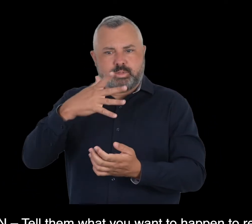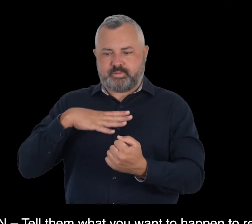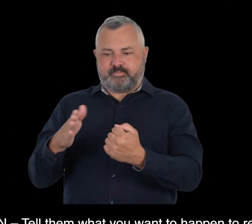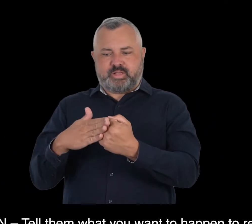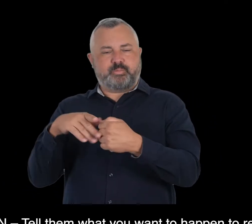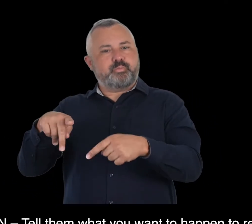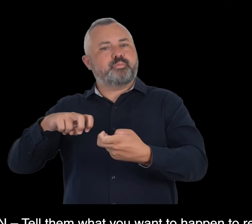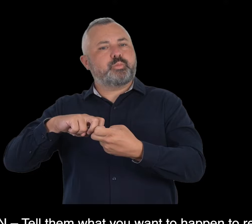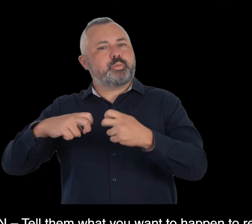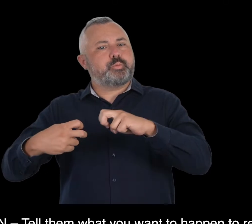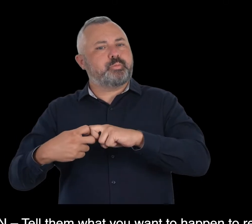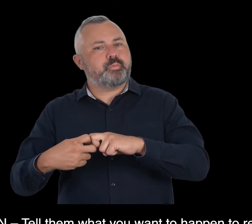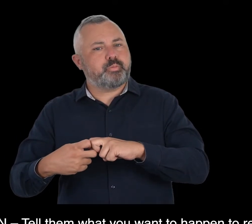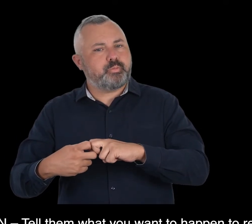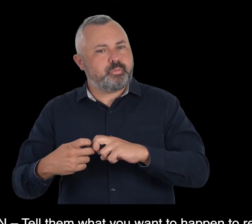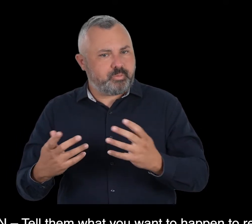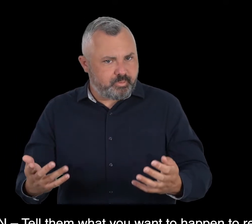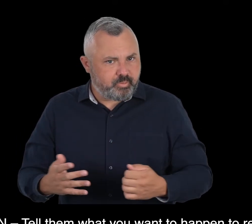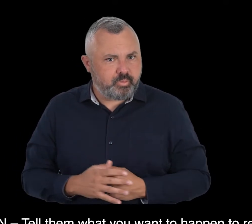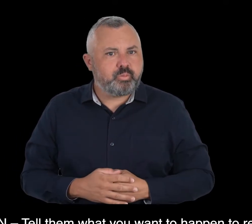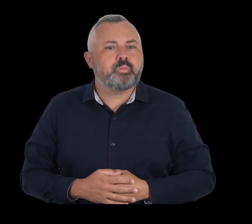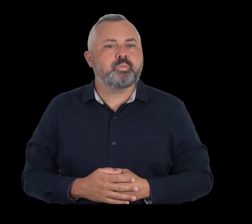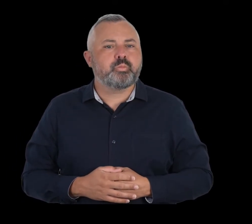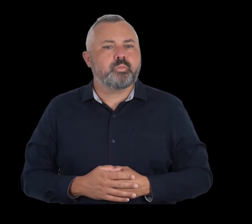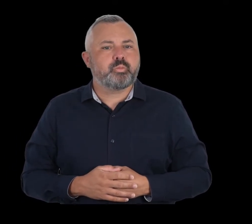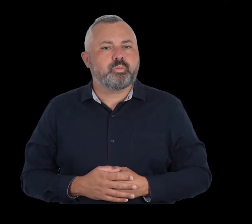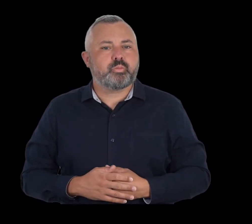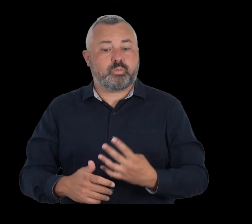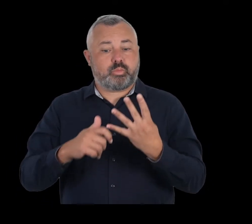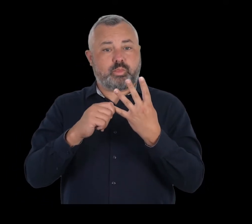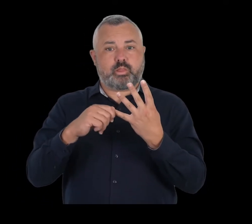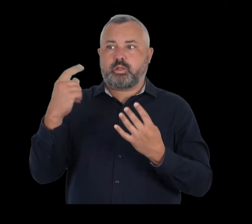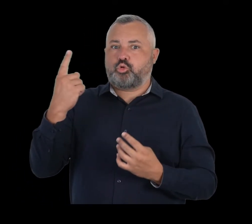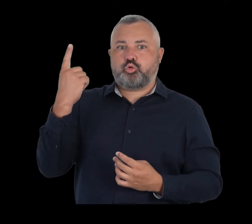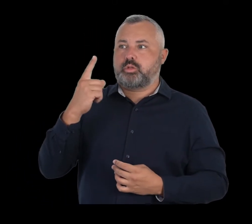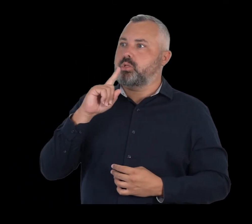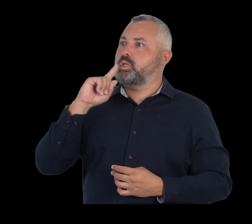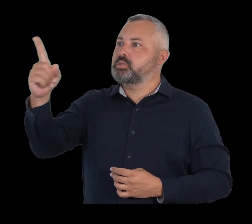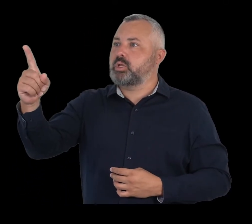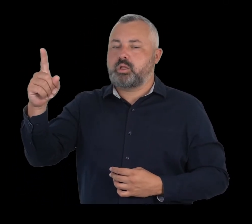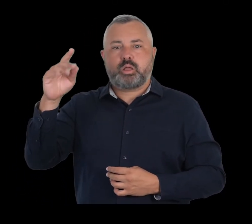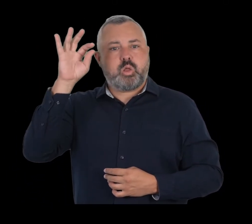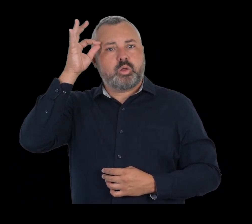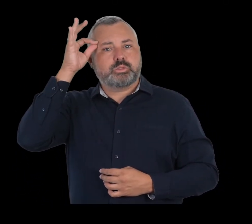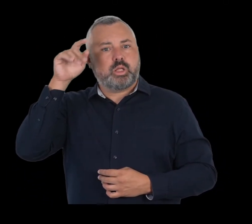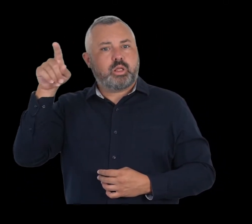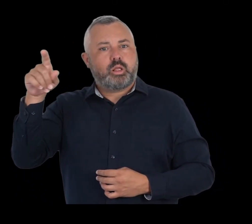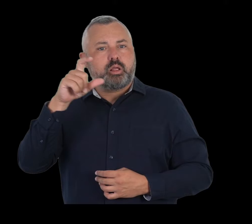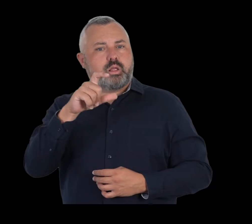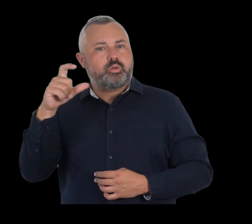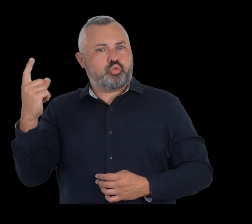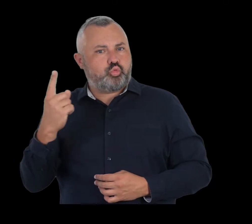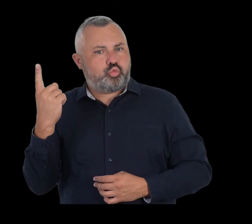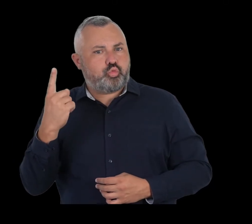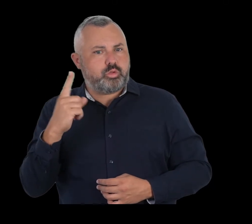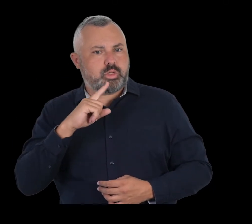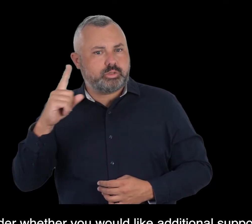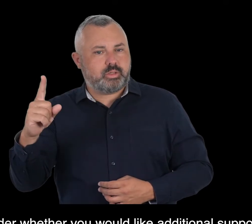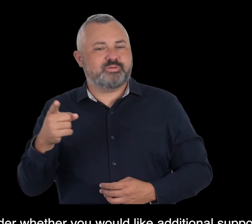the surfaces are uneven, there is risk of falling and injuring yourself. Solution. Tell them what you